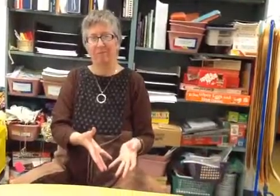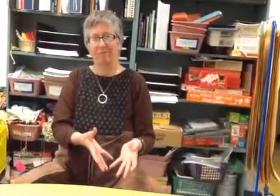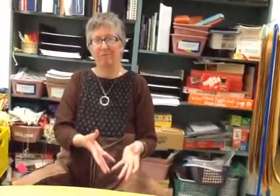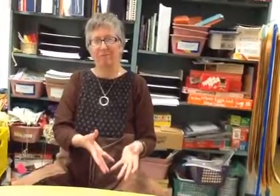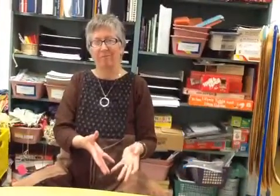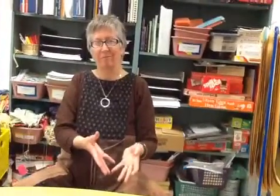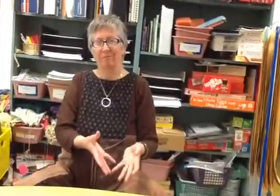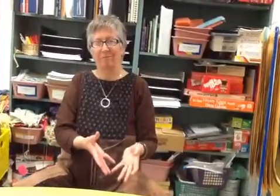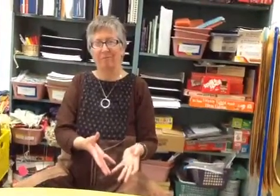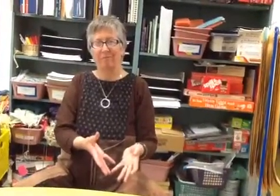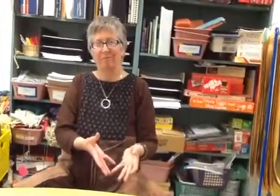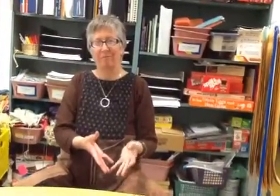Your original